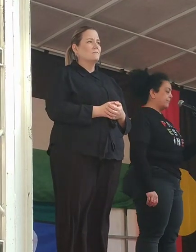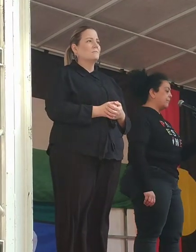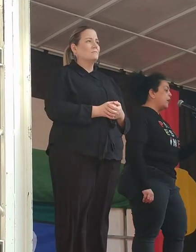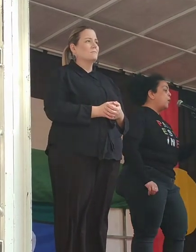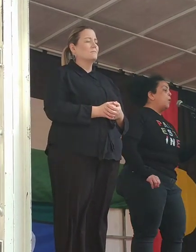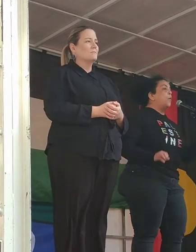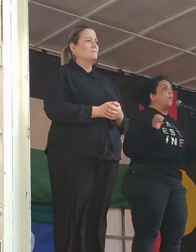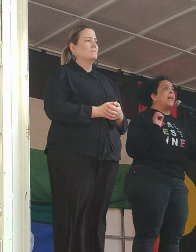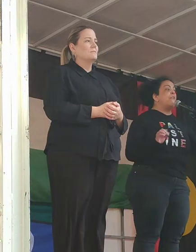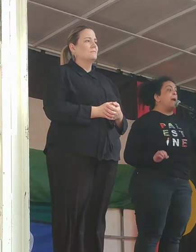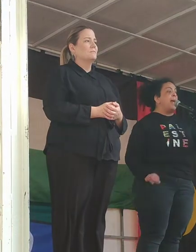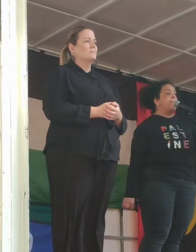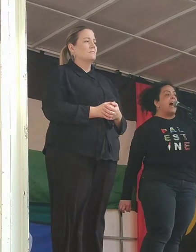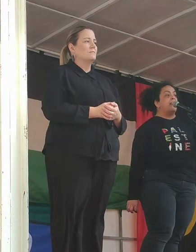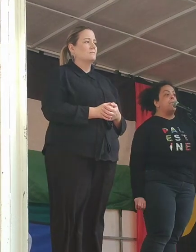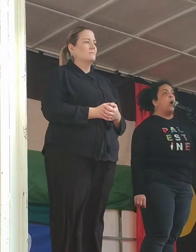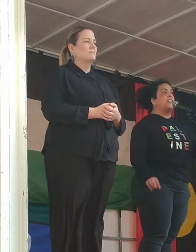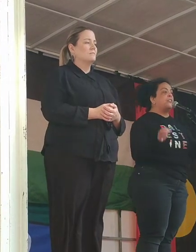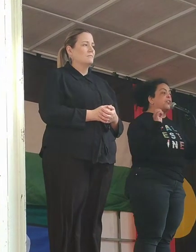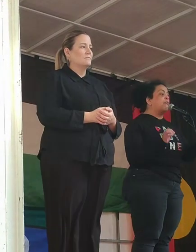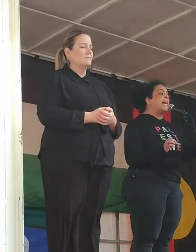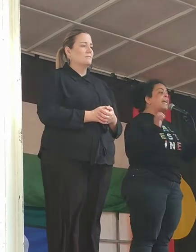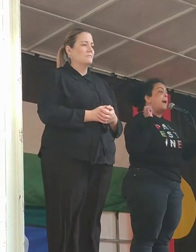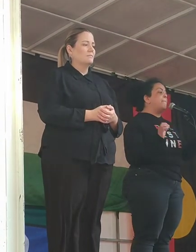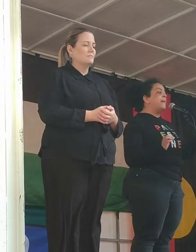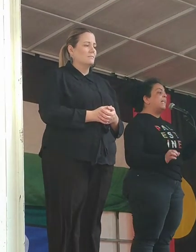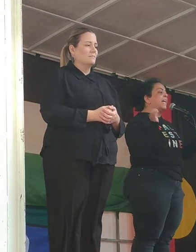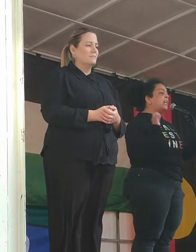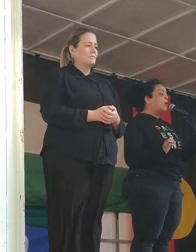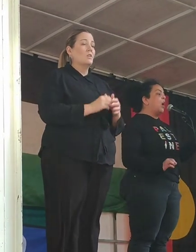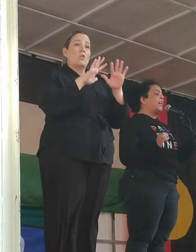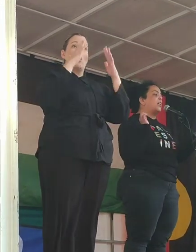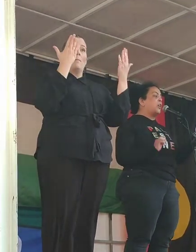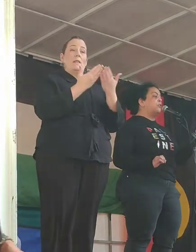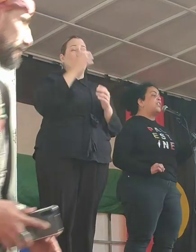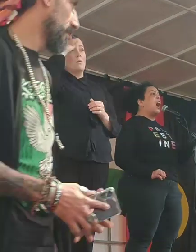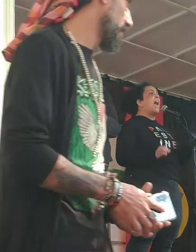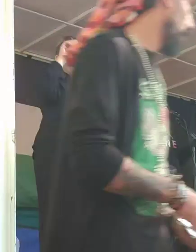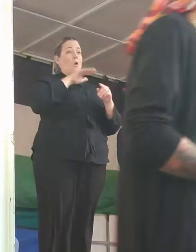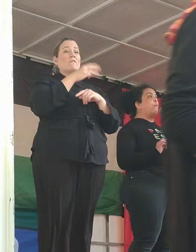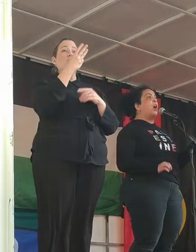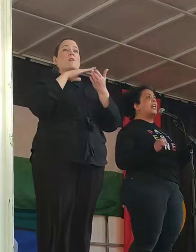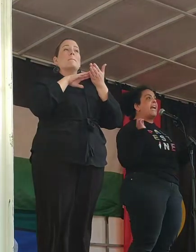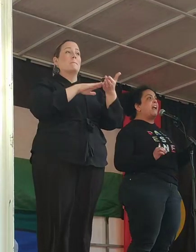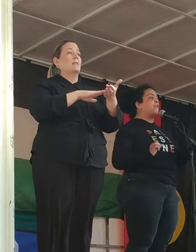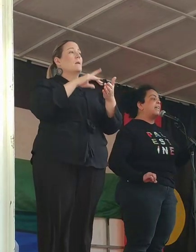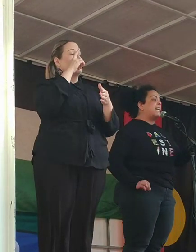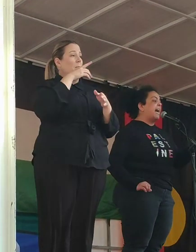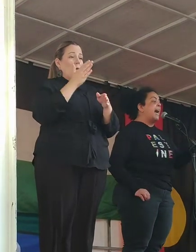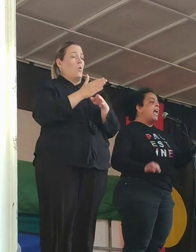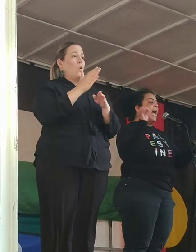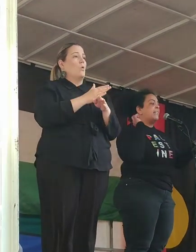Globally, we remember the more than 3 million workers who die at